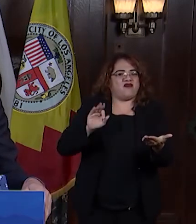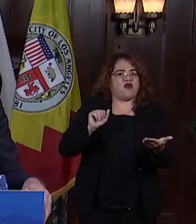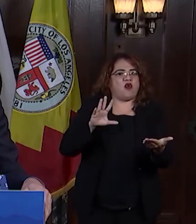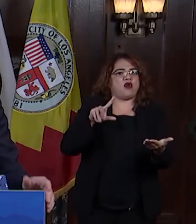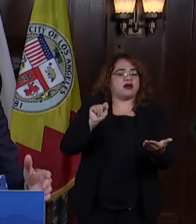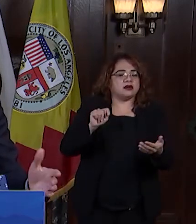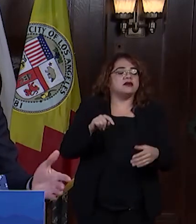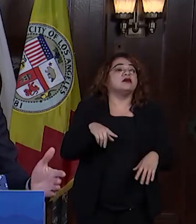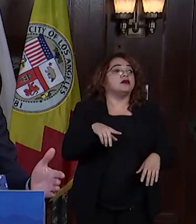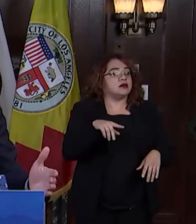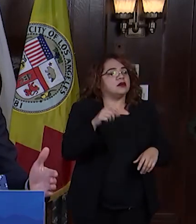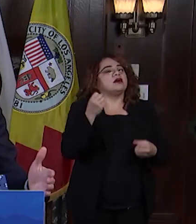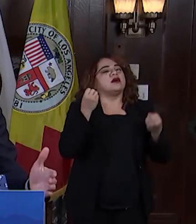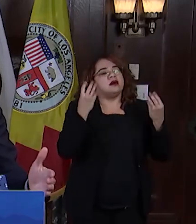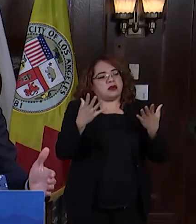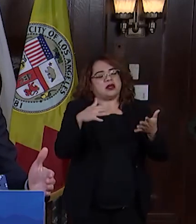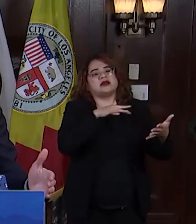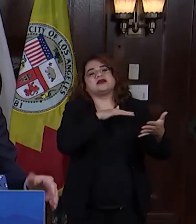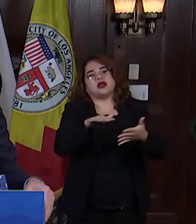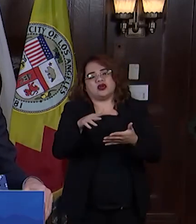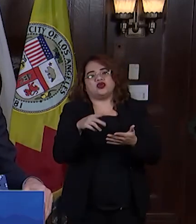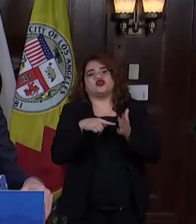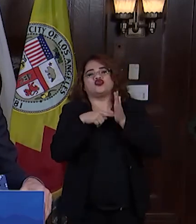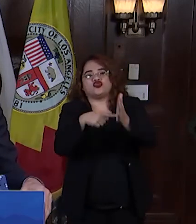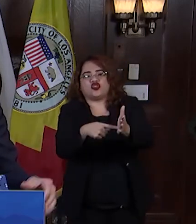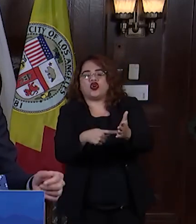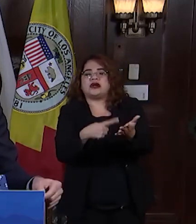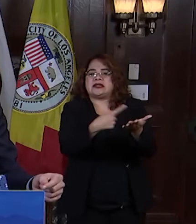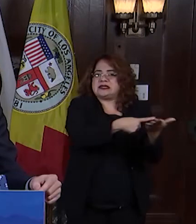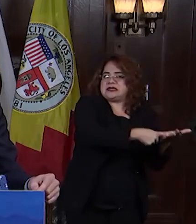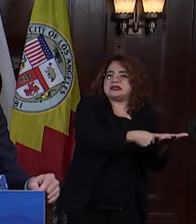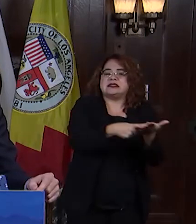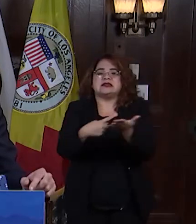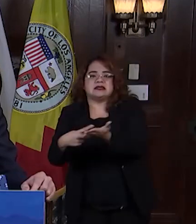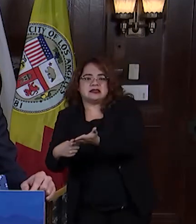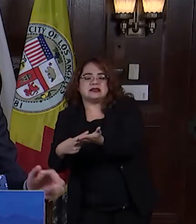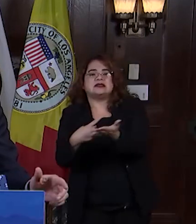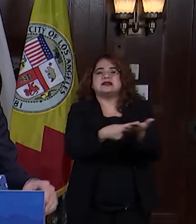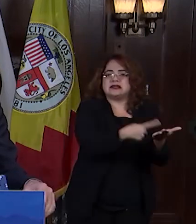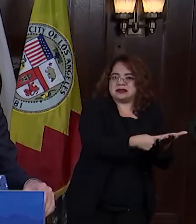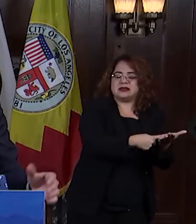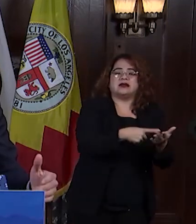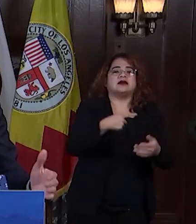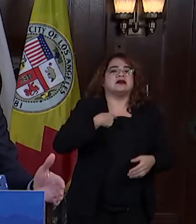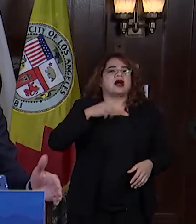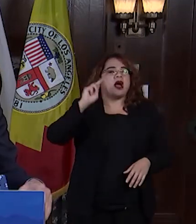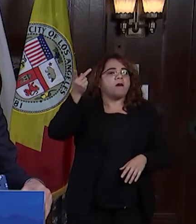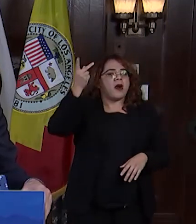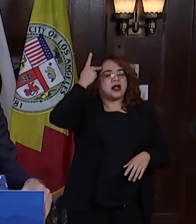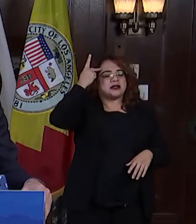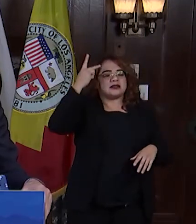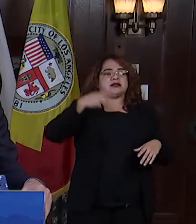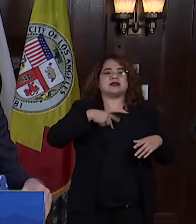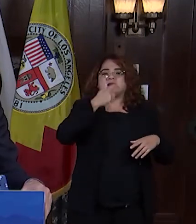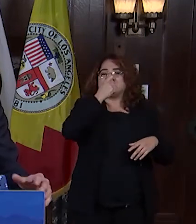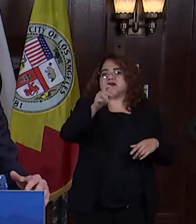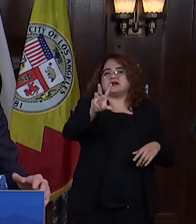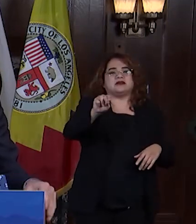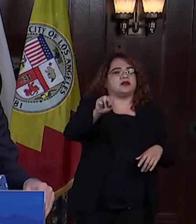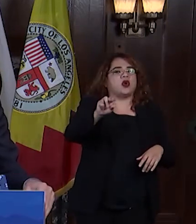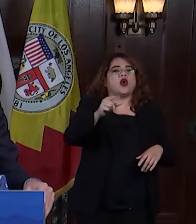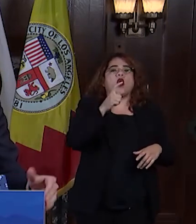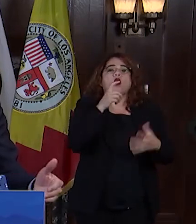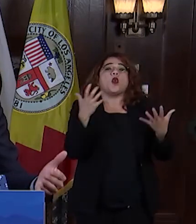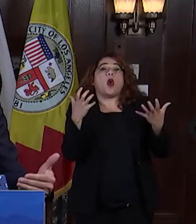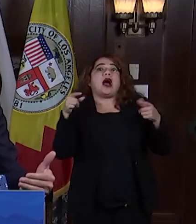I think it's critical, and there's been studies that have shown both sides of this. But I'm going to be guided by not the politics of this or who wants this or who doesn't